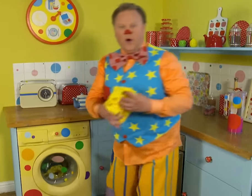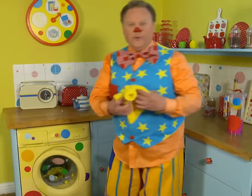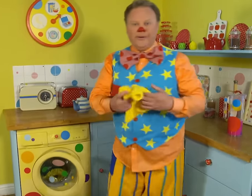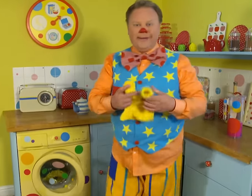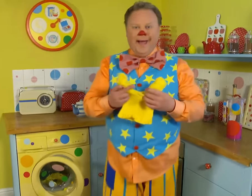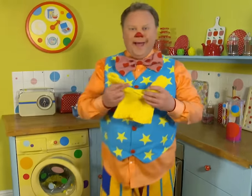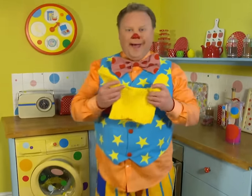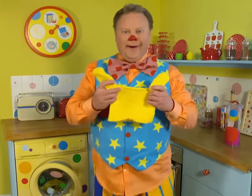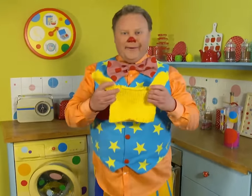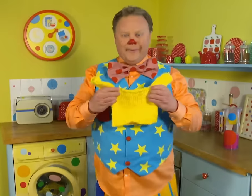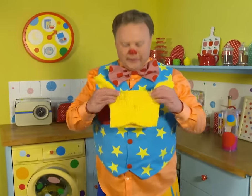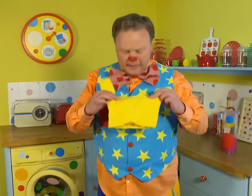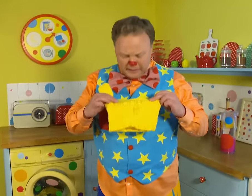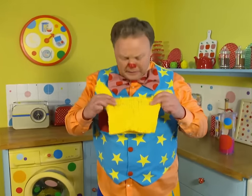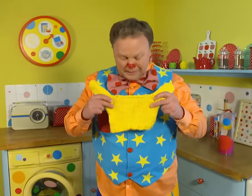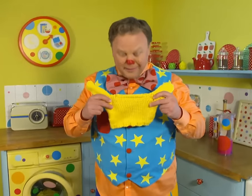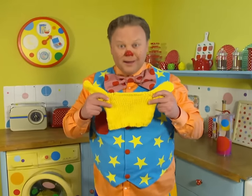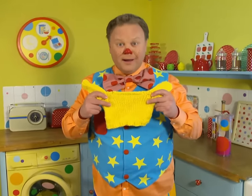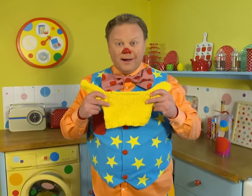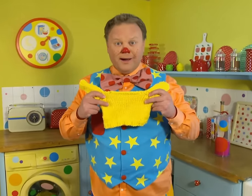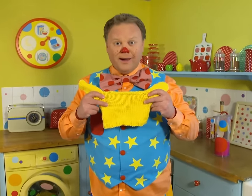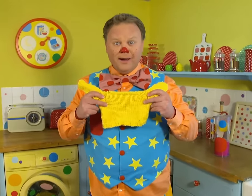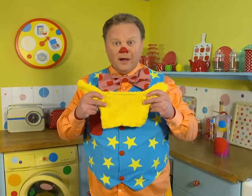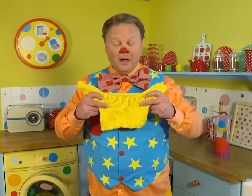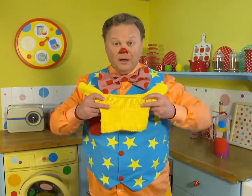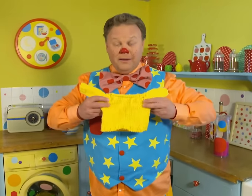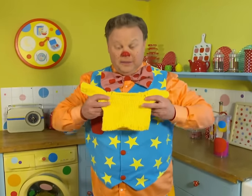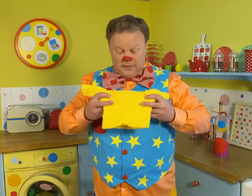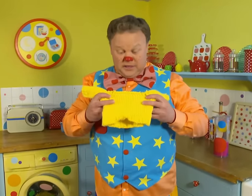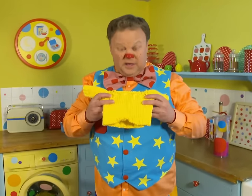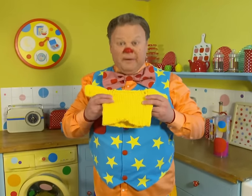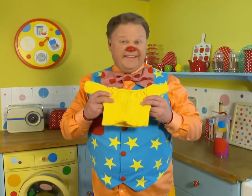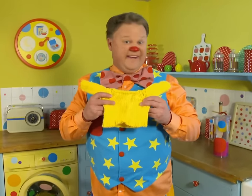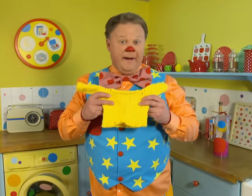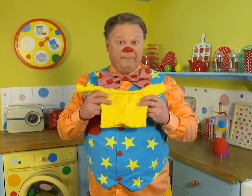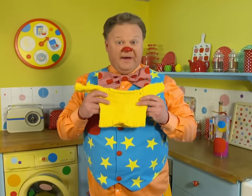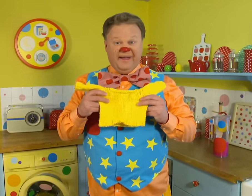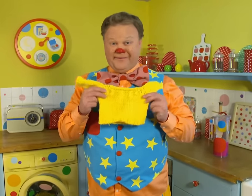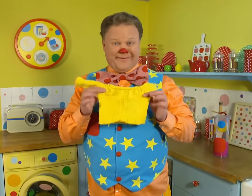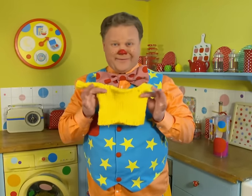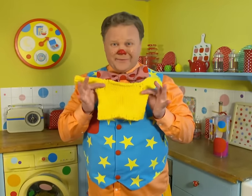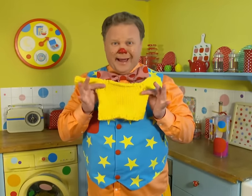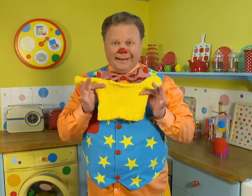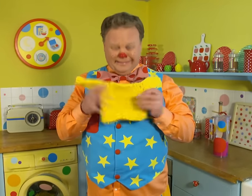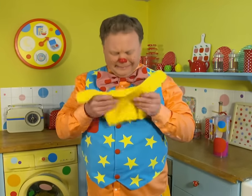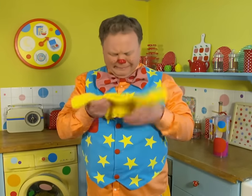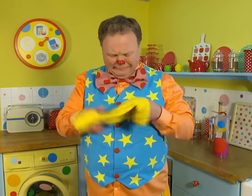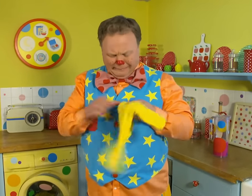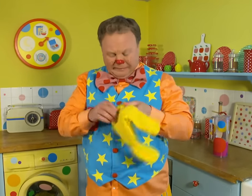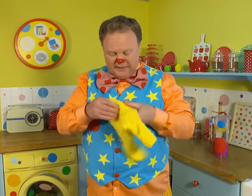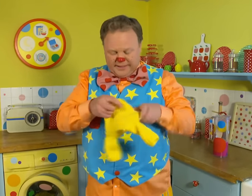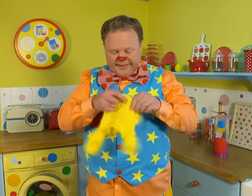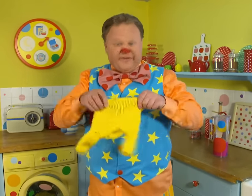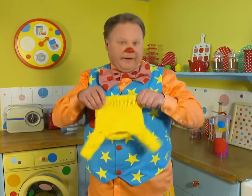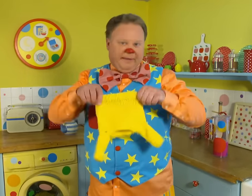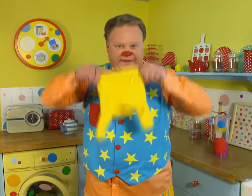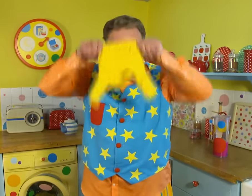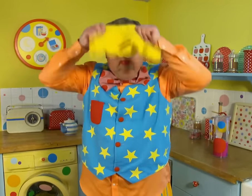Oh no! What's wrong, Mr. Tumble? My jumper has shrunk! Shouldn't be too